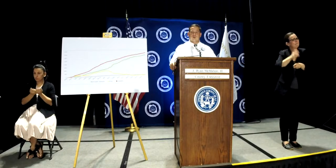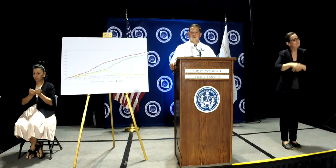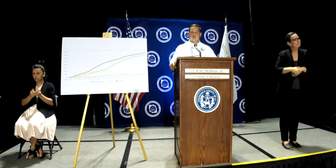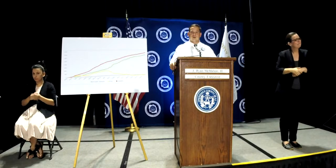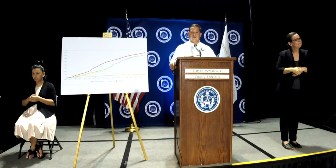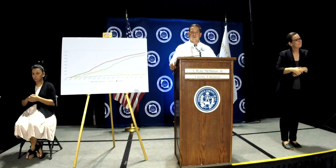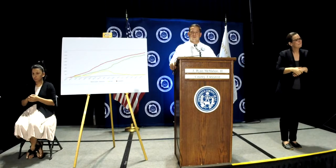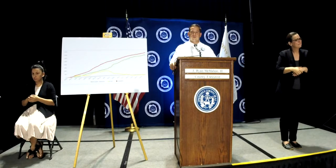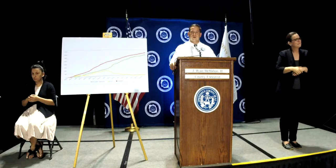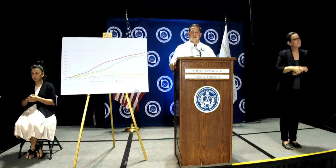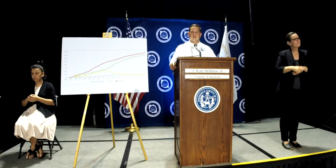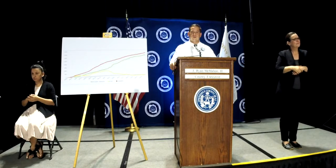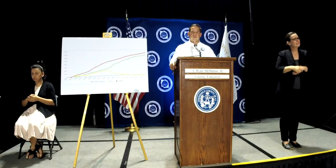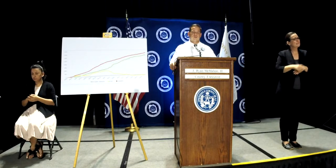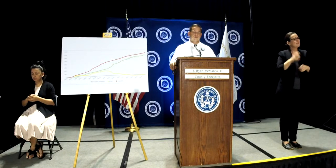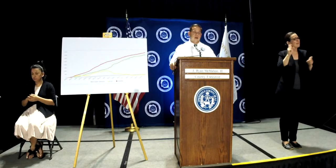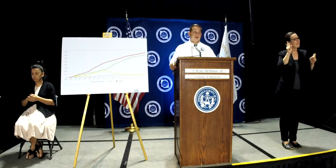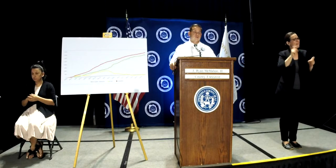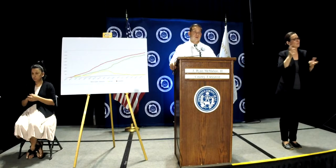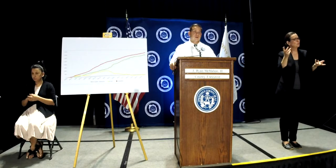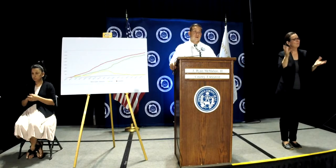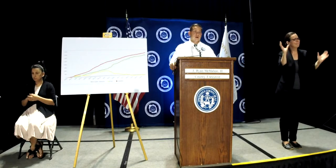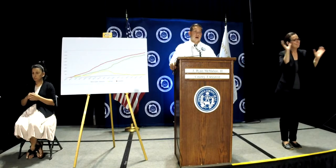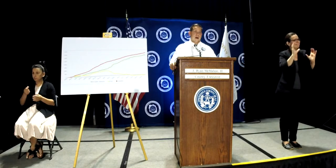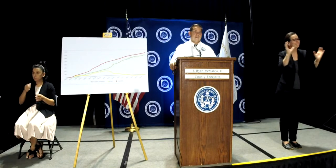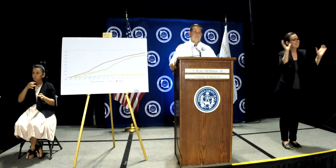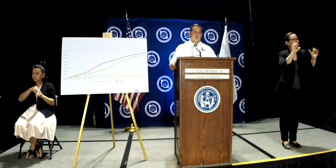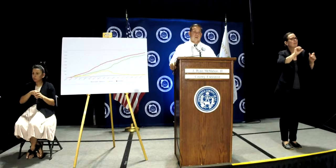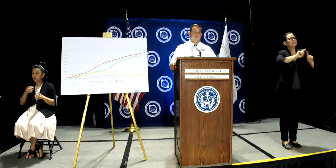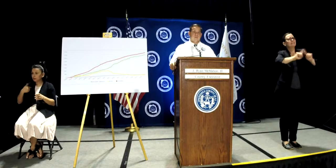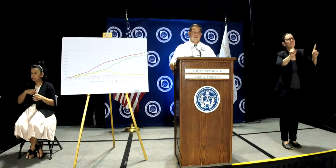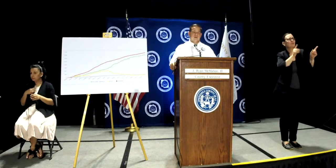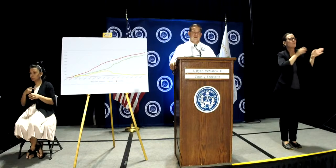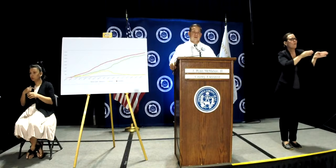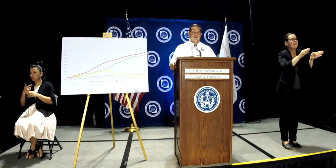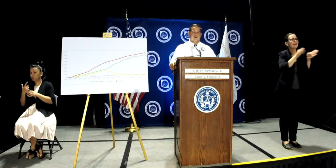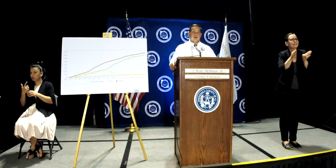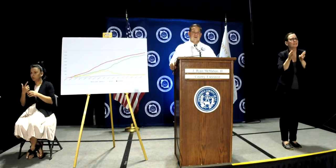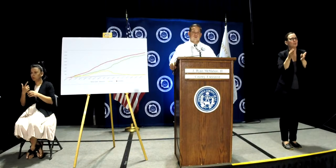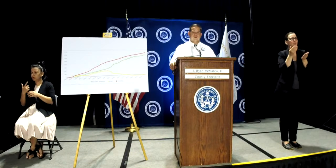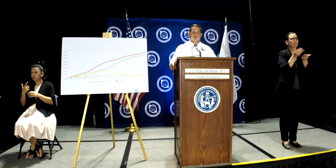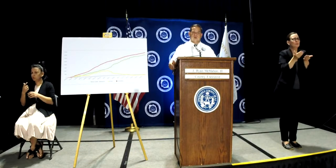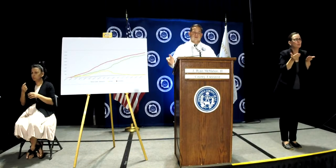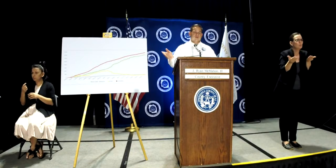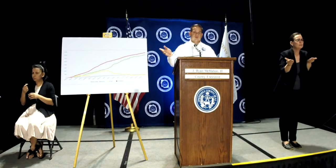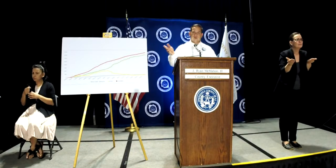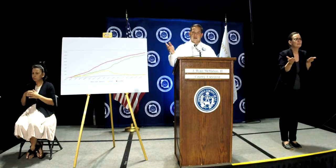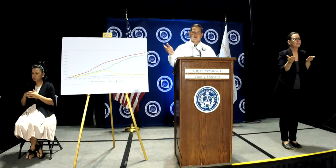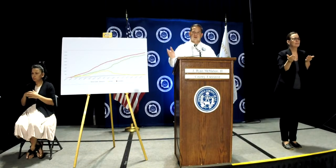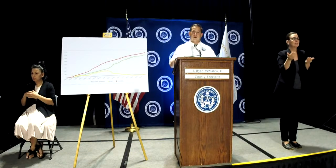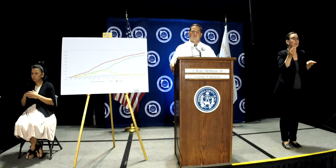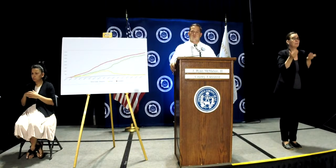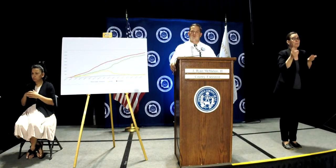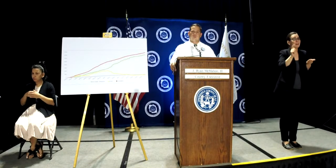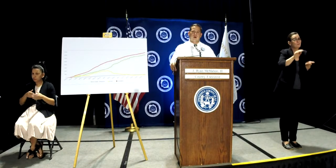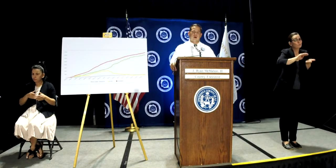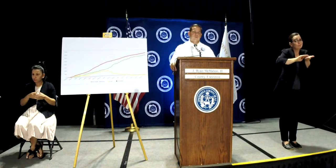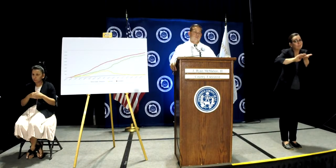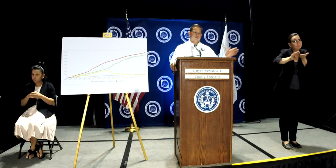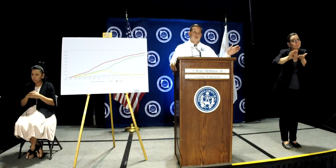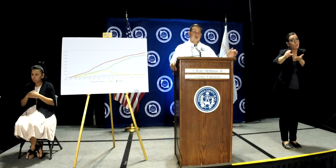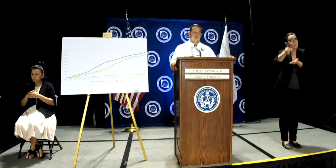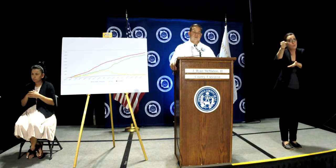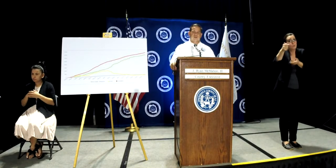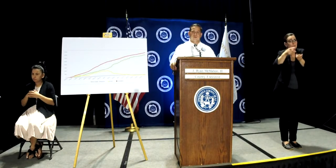strategic furloughs related to management, but we'll see what else the union has to come up with. What they brought